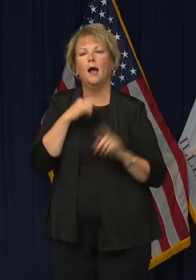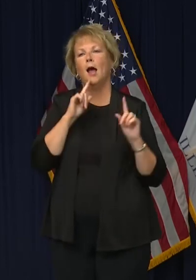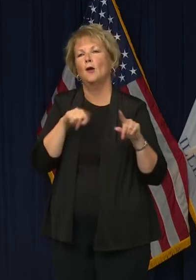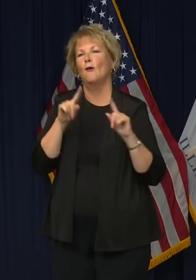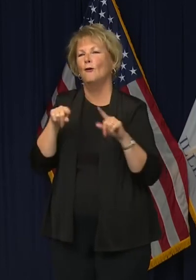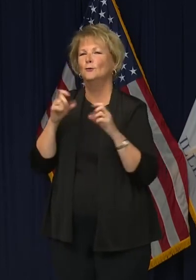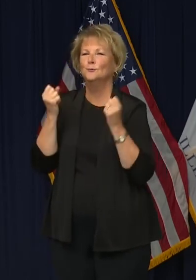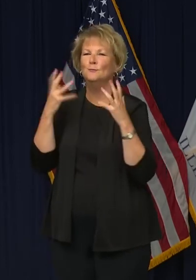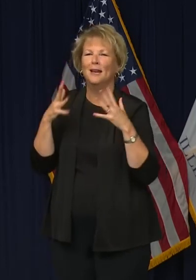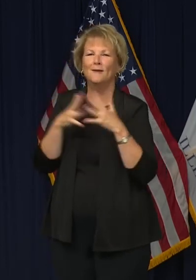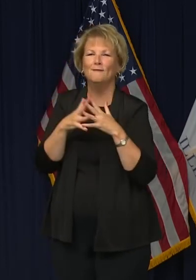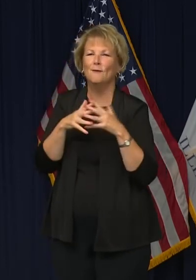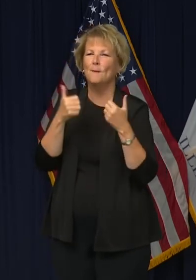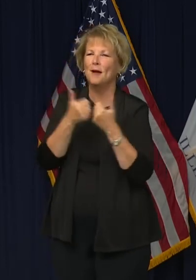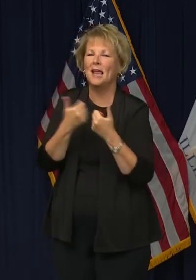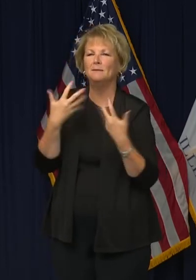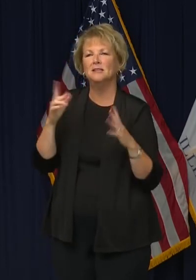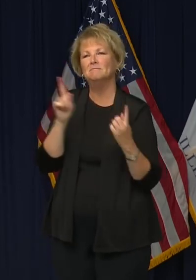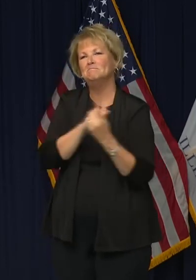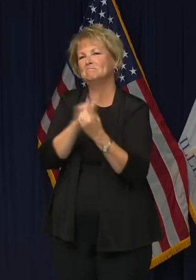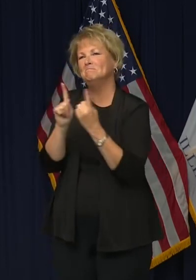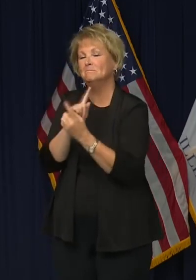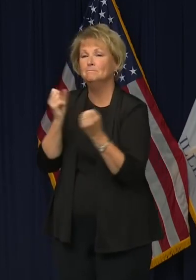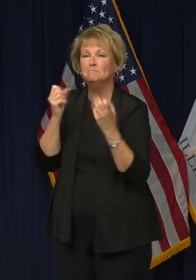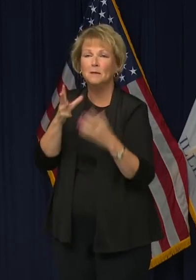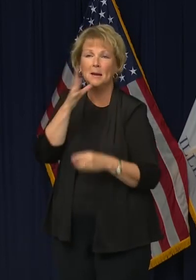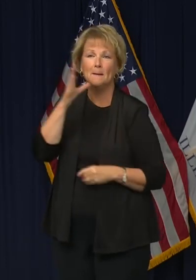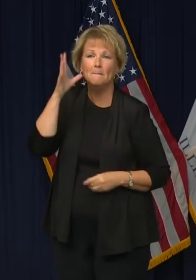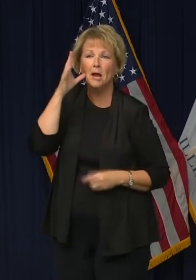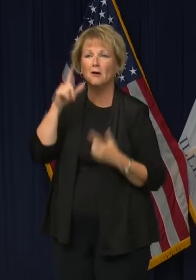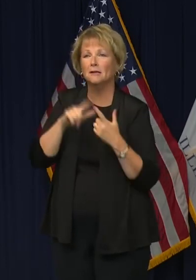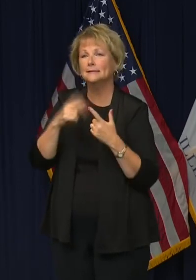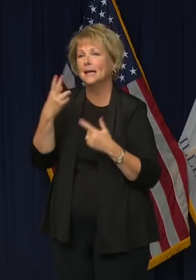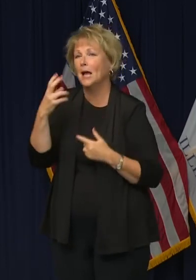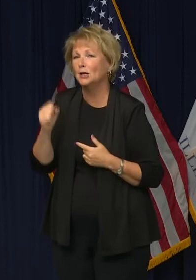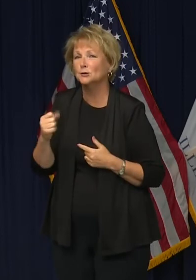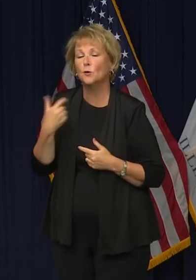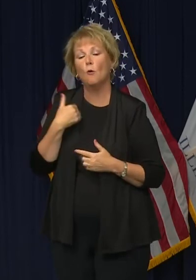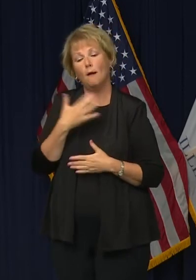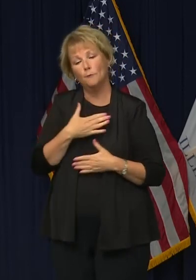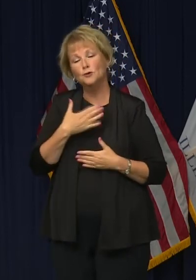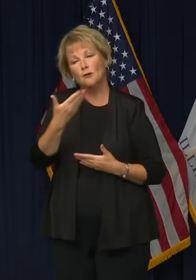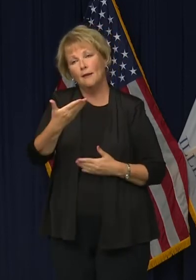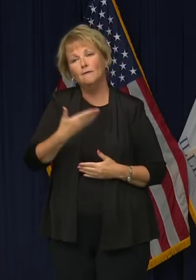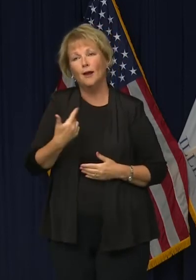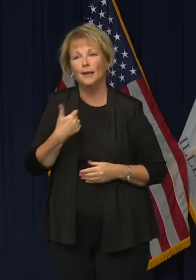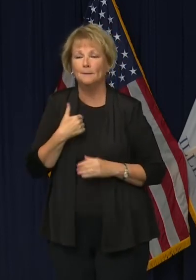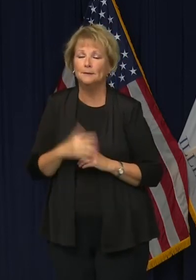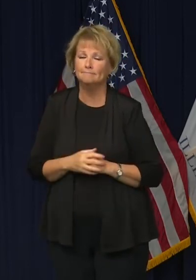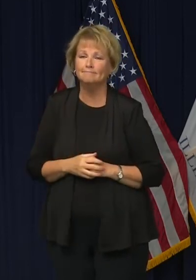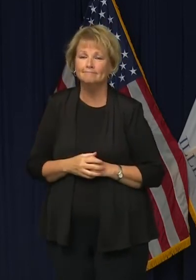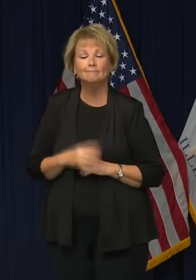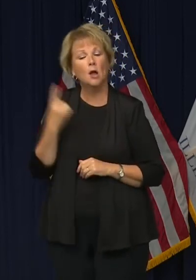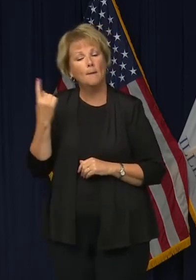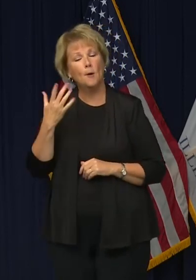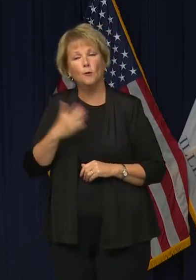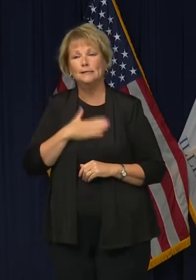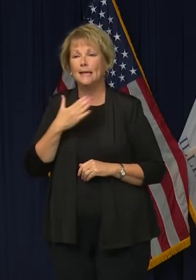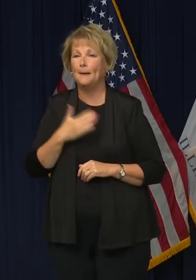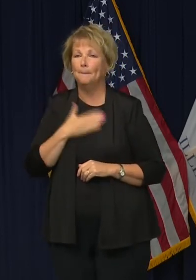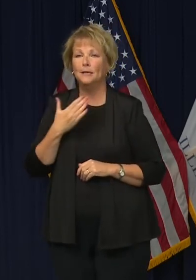football games. I've met a lot of parents and high schoolers. I appreciate the invitation. You know, always happy